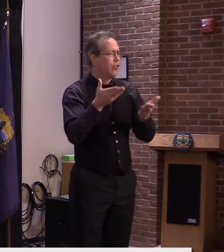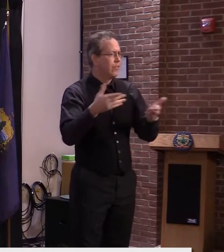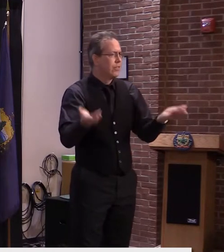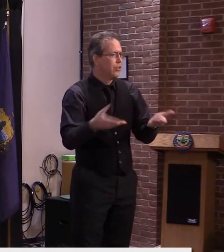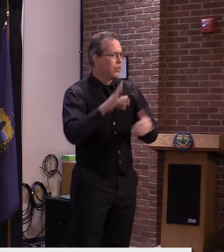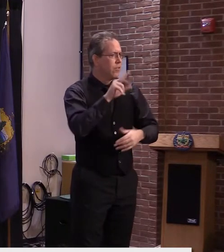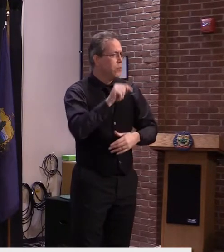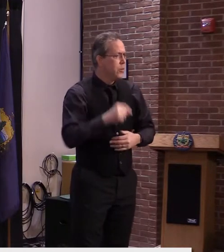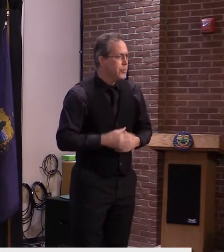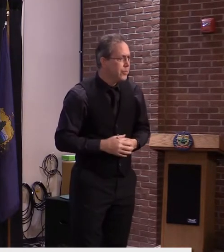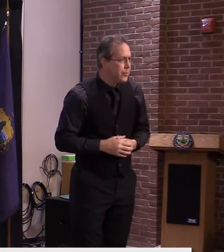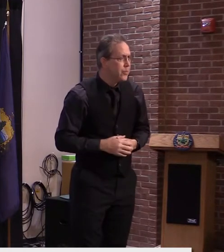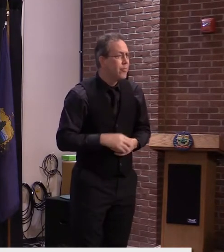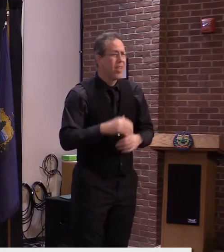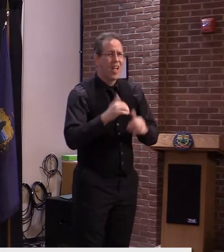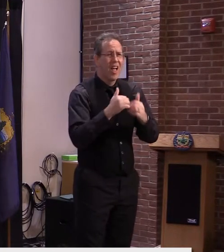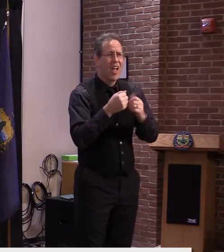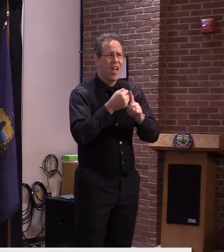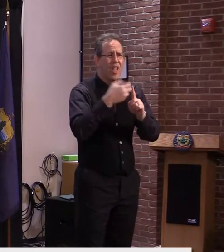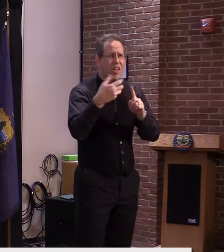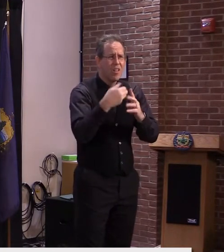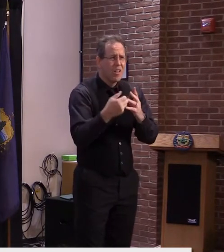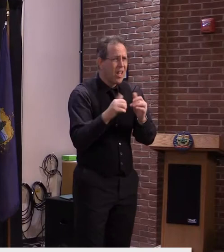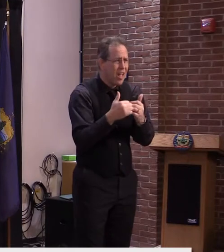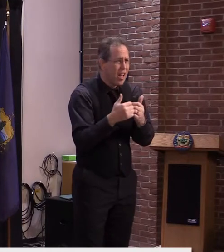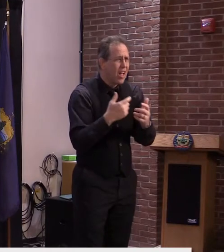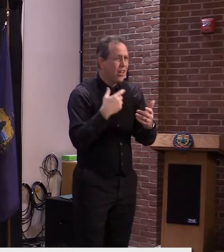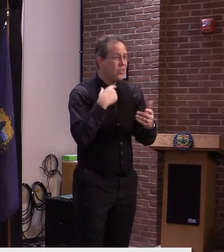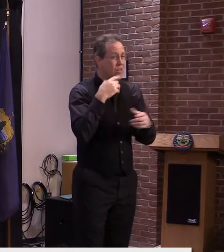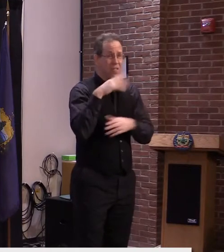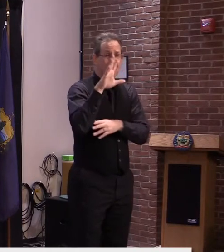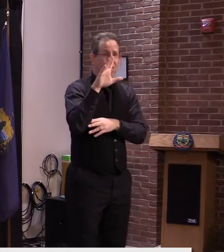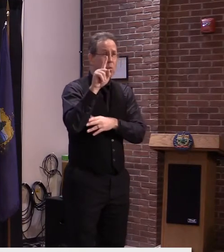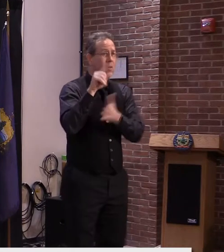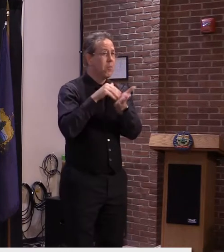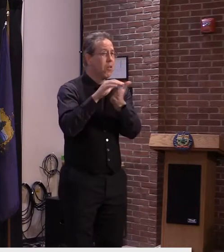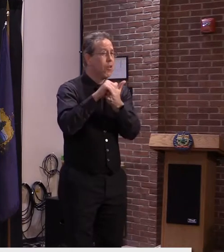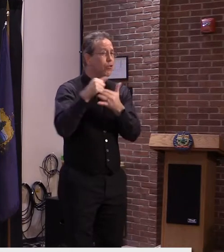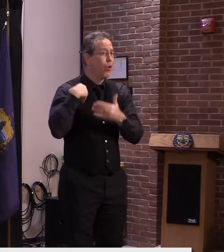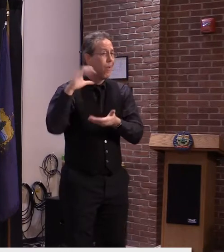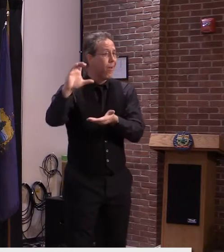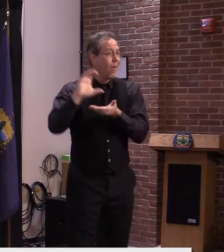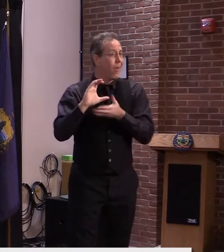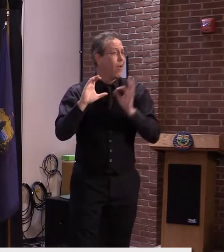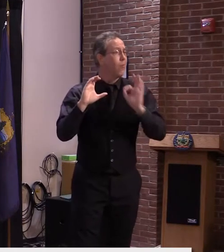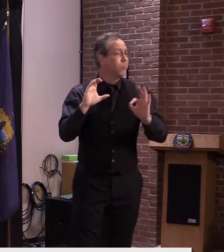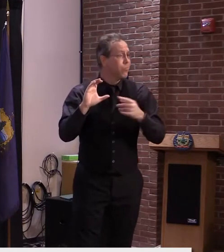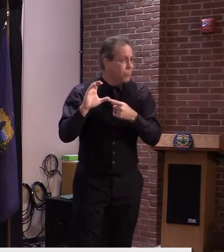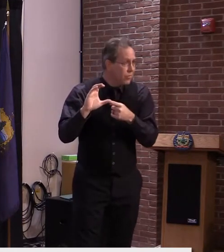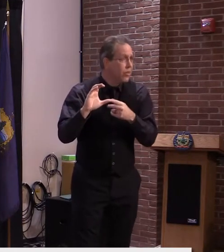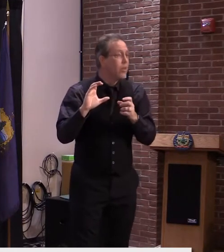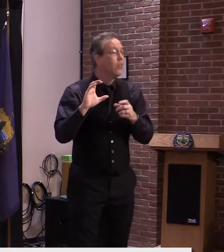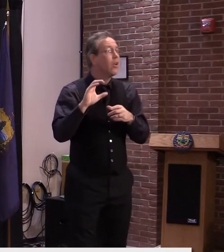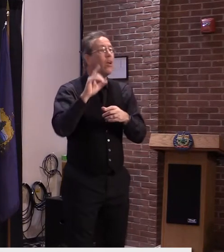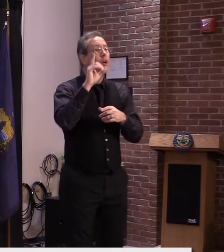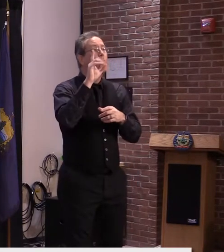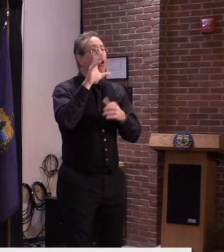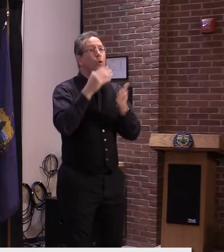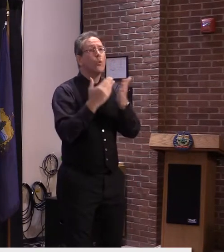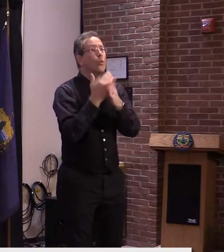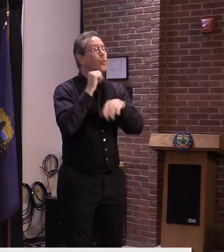by spending over $50 million of federal capital project dollars to deploy 100 new cell towers in